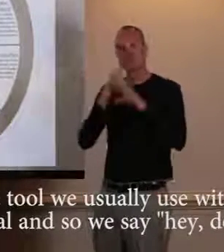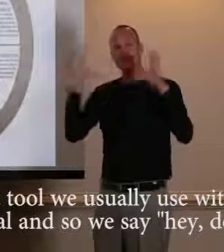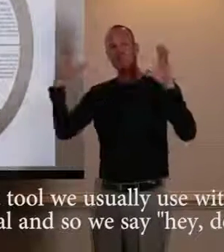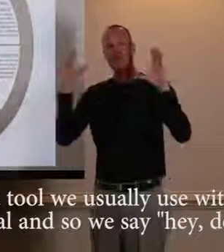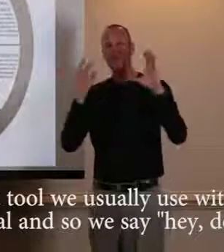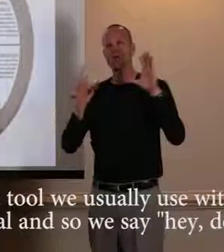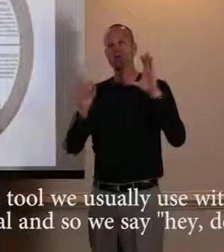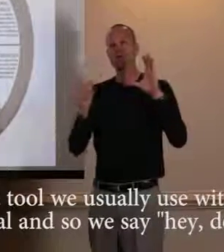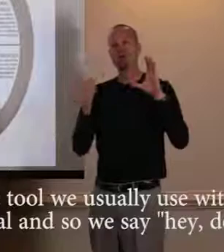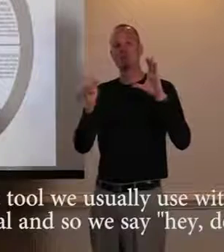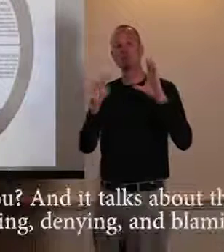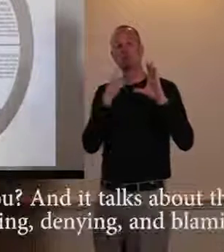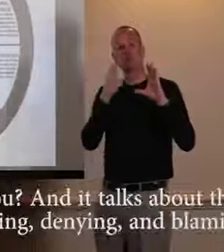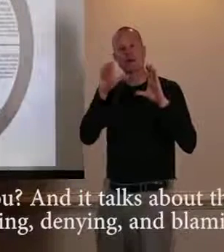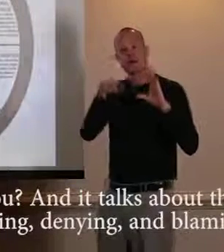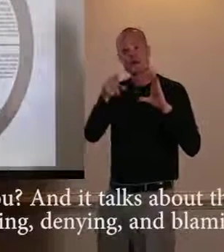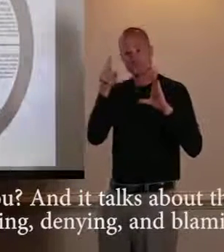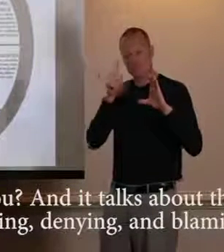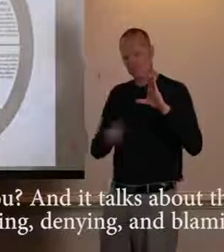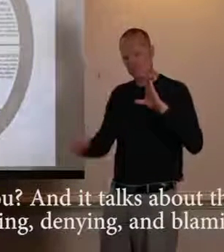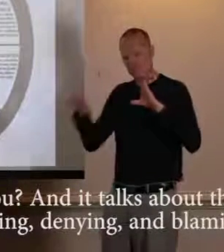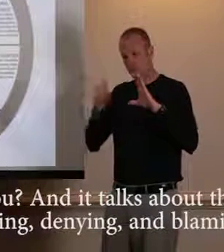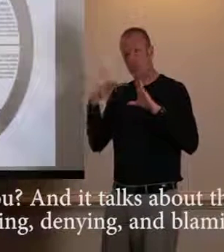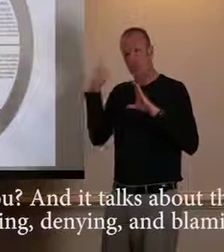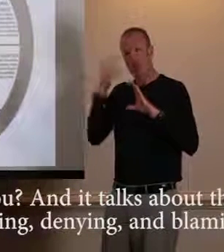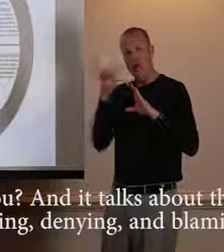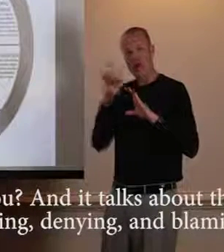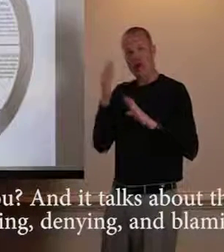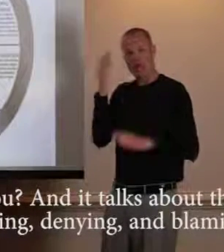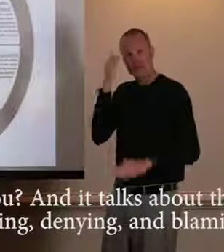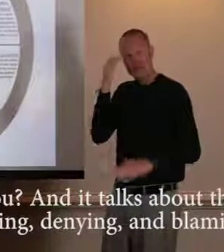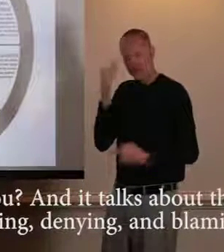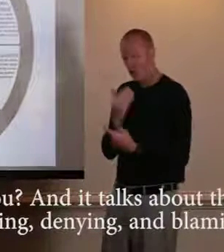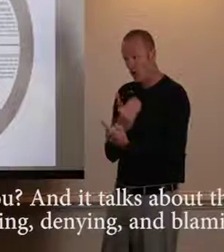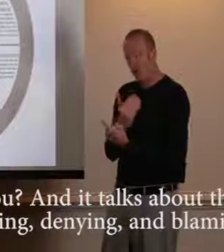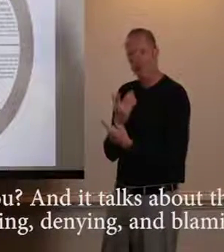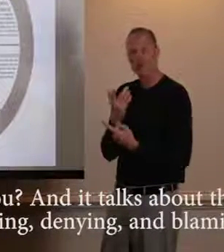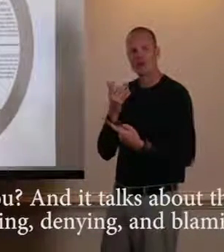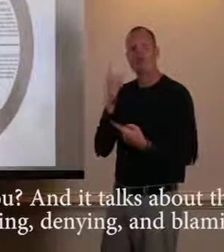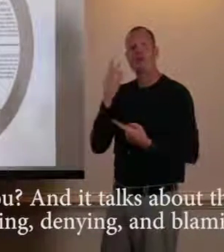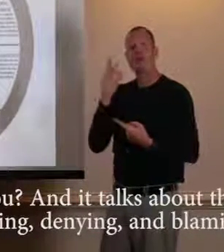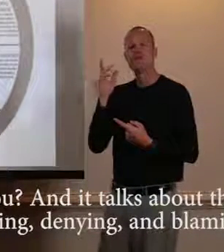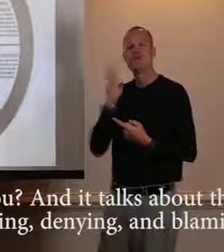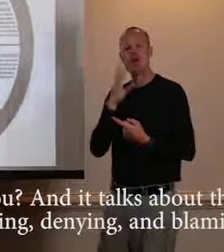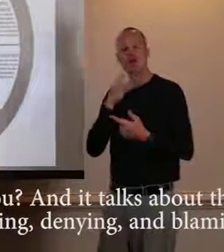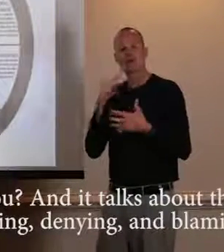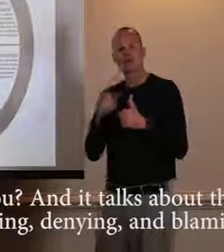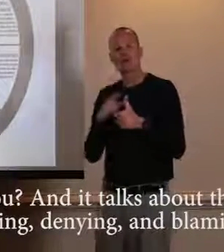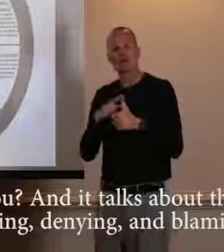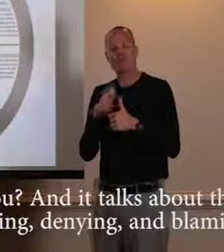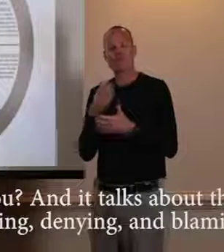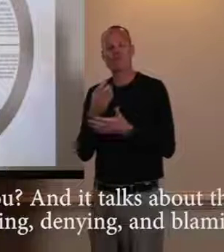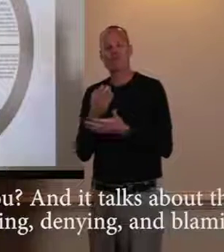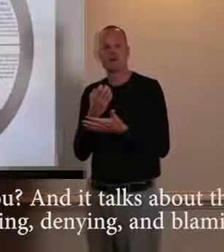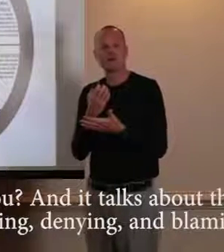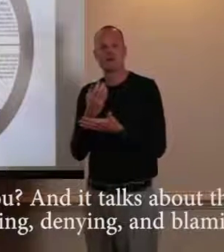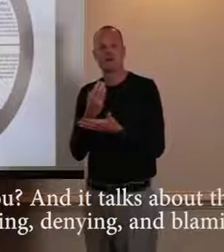like, hey, does any of this look familiar to you? And it talks about the economic abuse, the